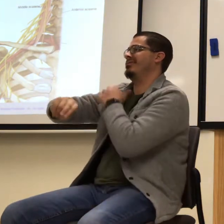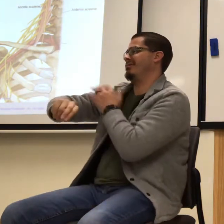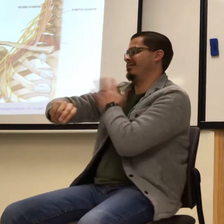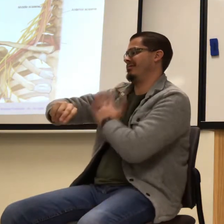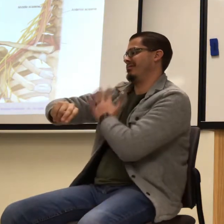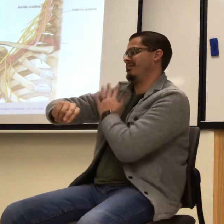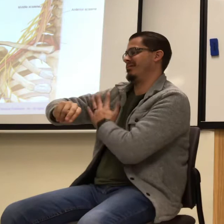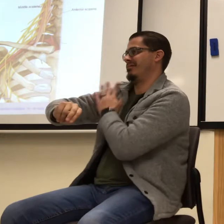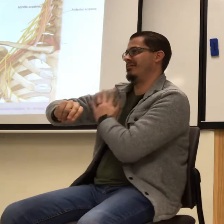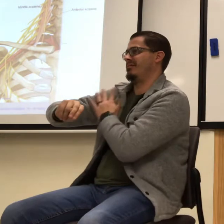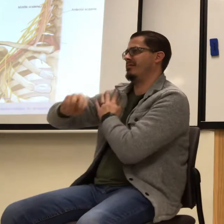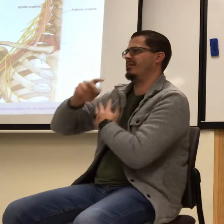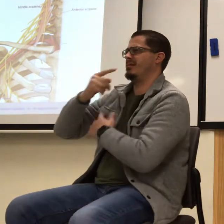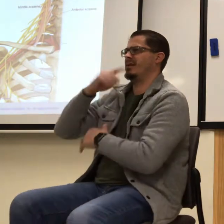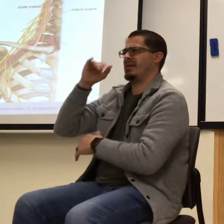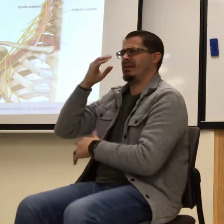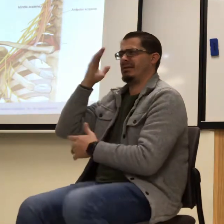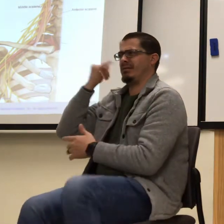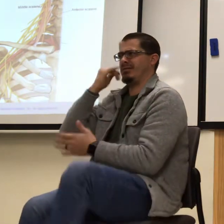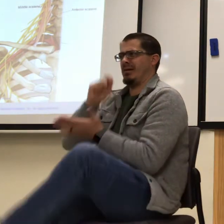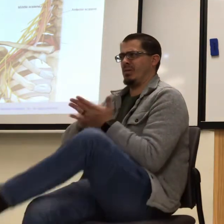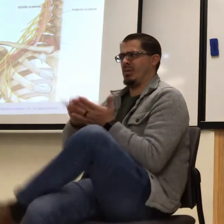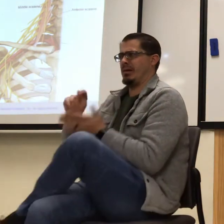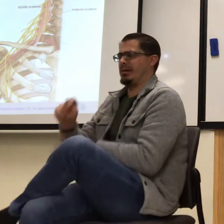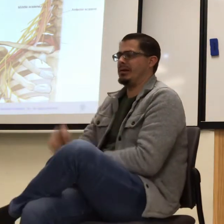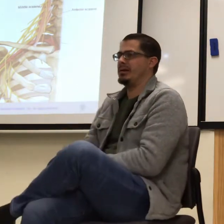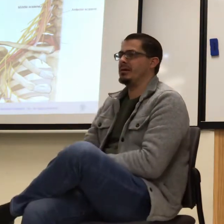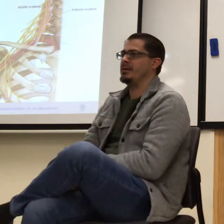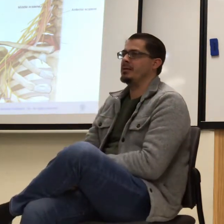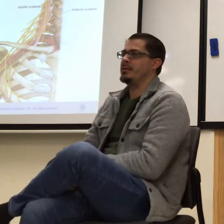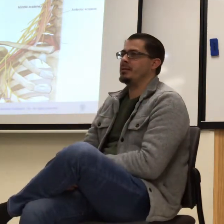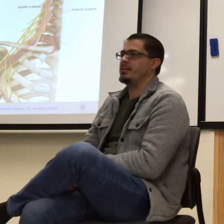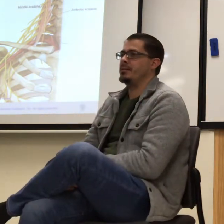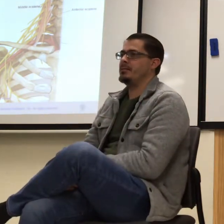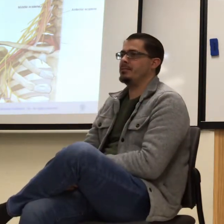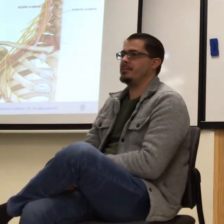And I said this, I don't know if I wrote it, let me write it, I'm sure.